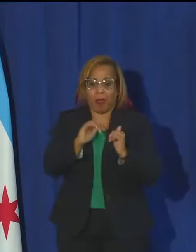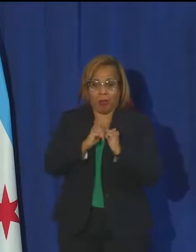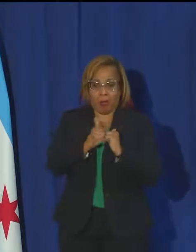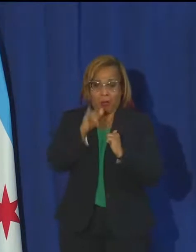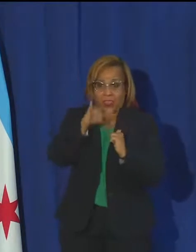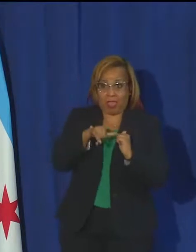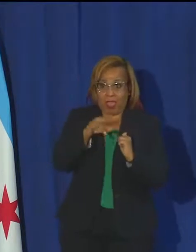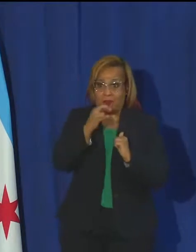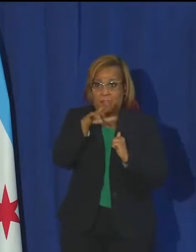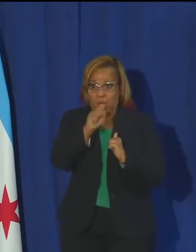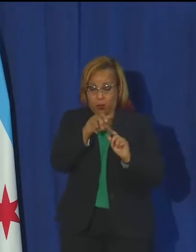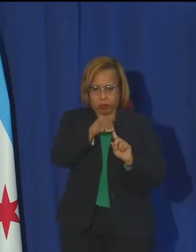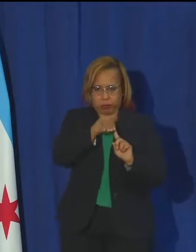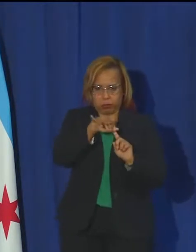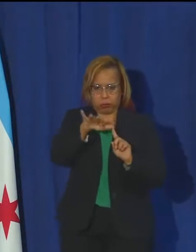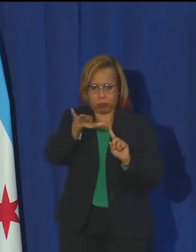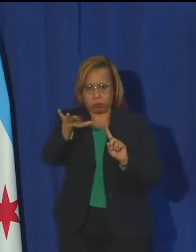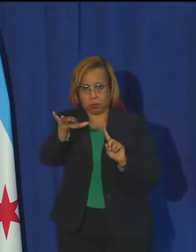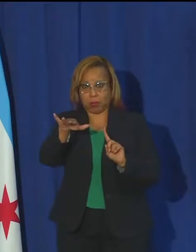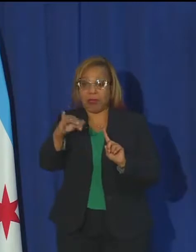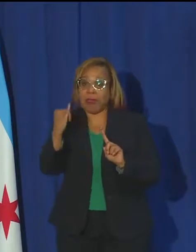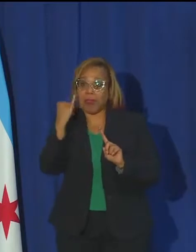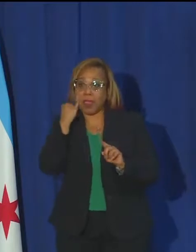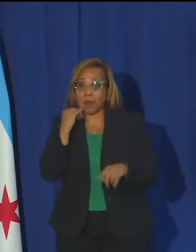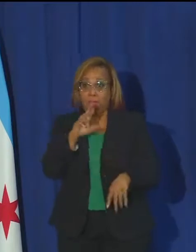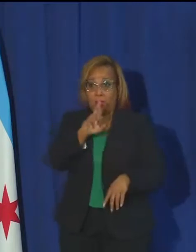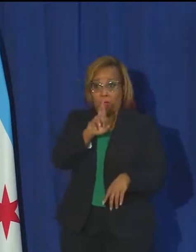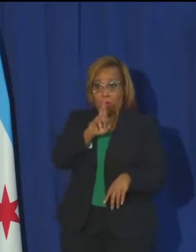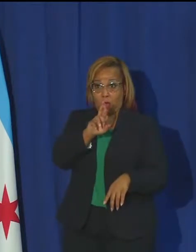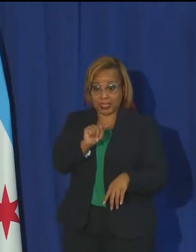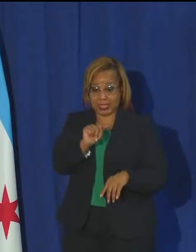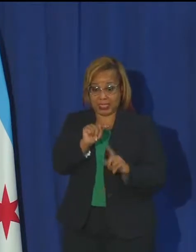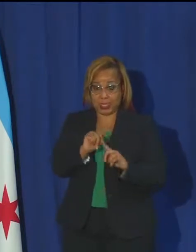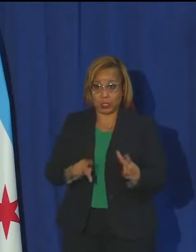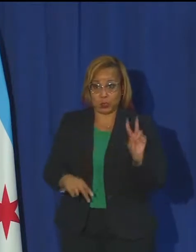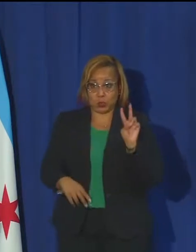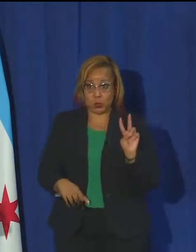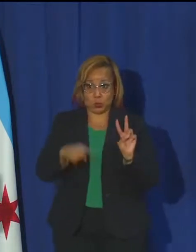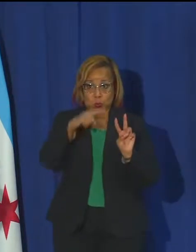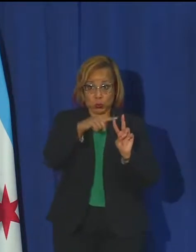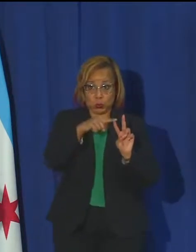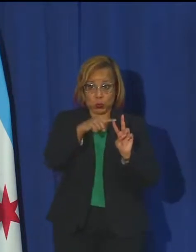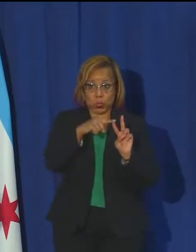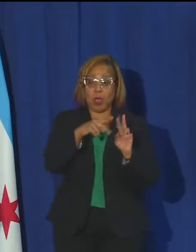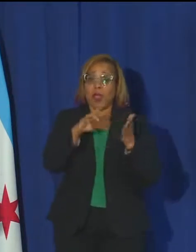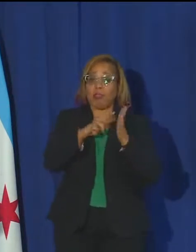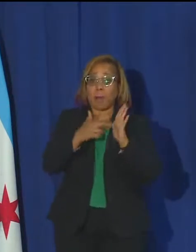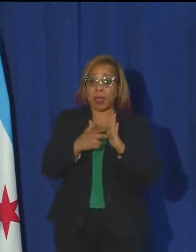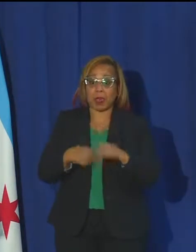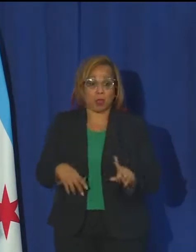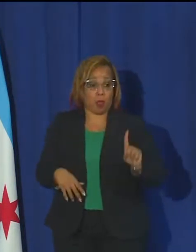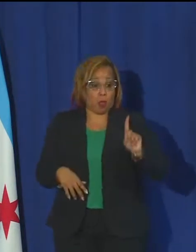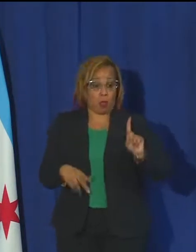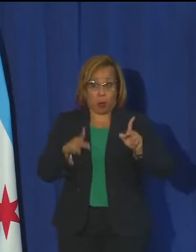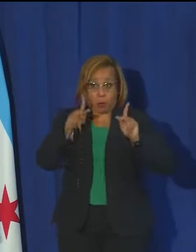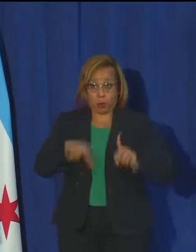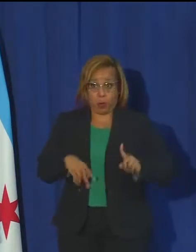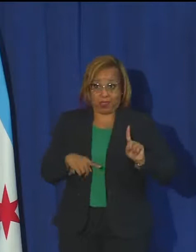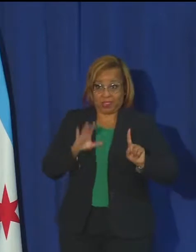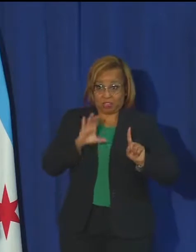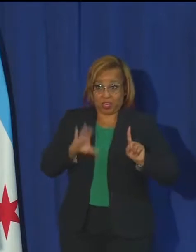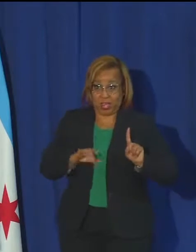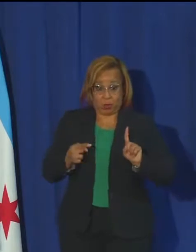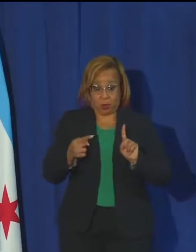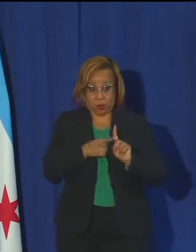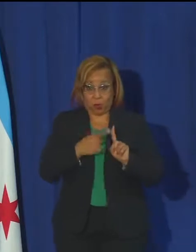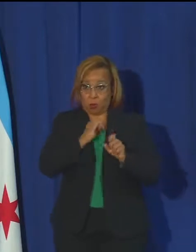is the virus reproducing. If the RT is 2, this means that every one person in